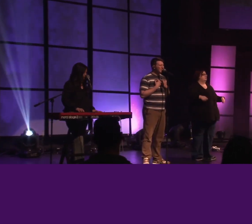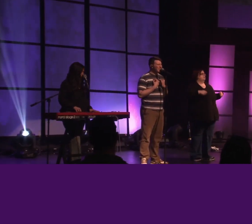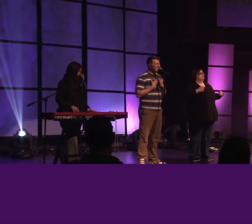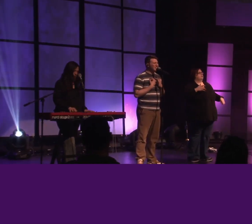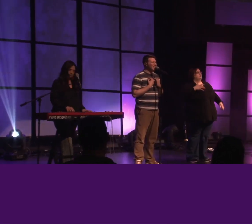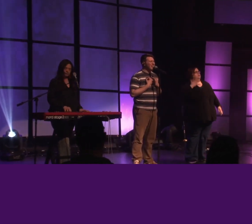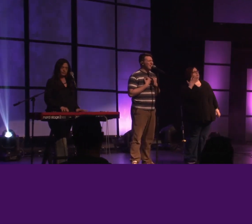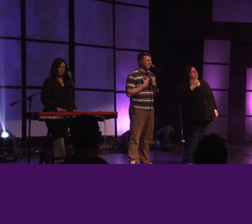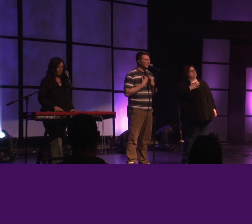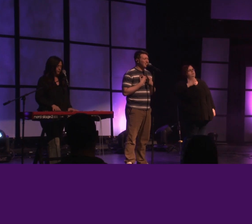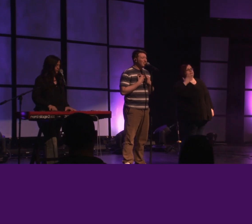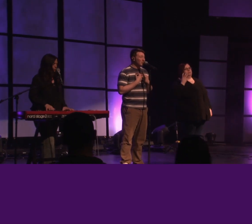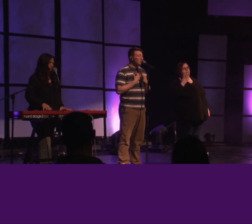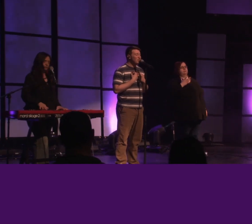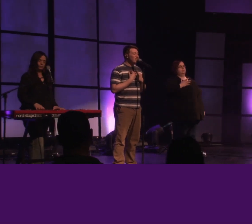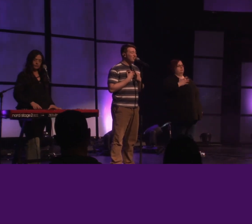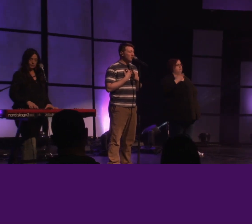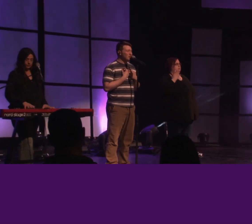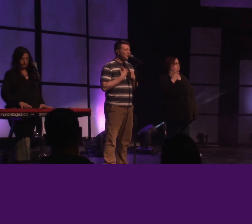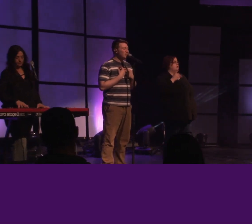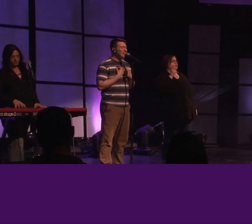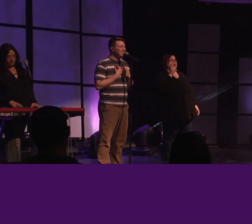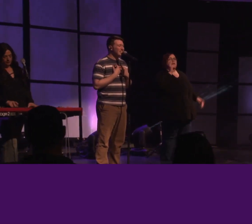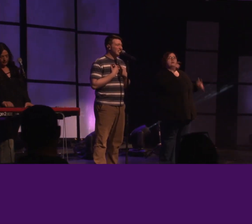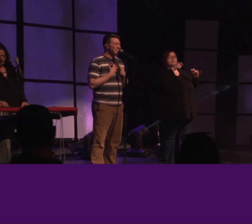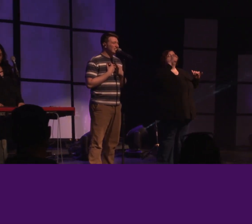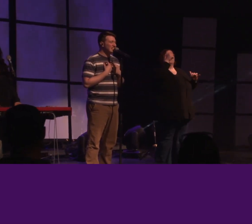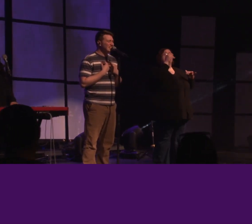More than I could ask or think or